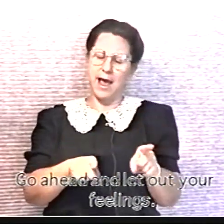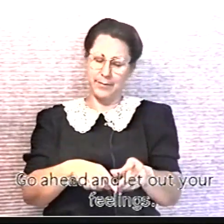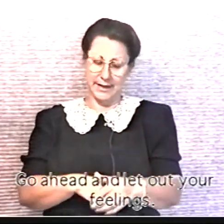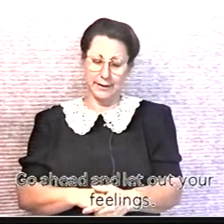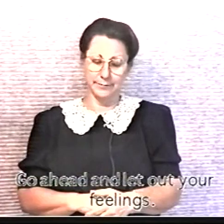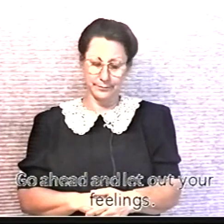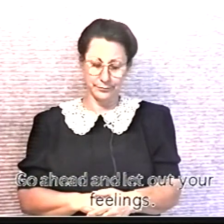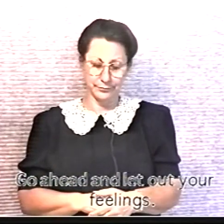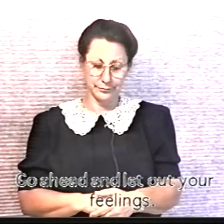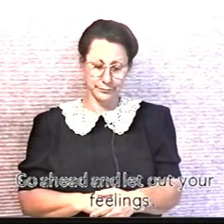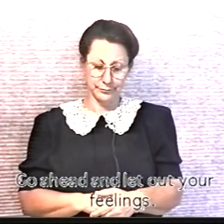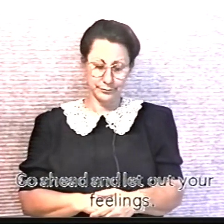happening.